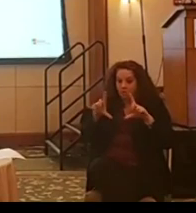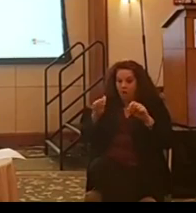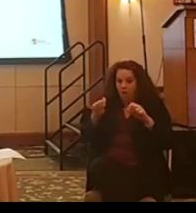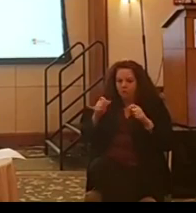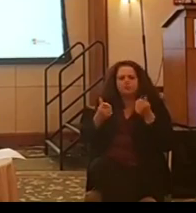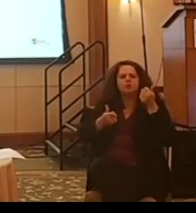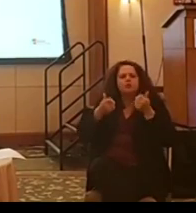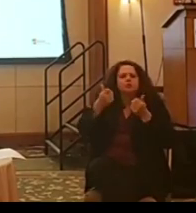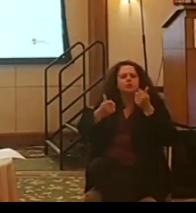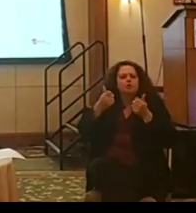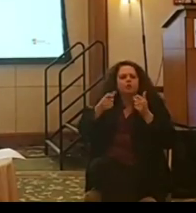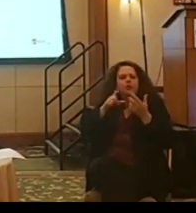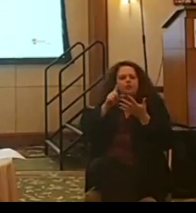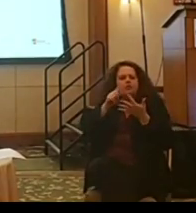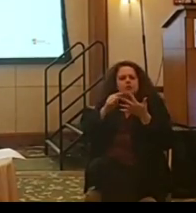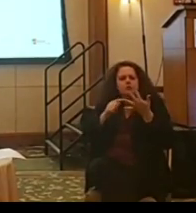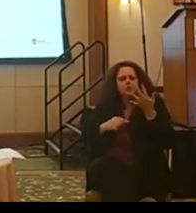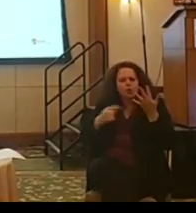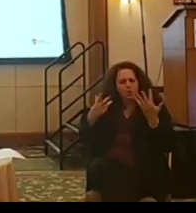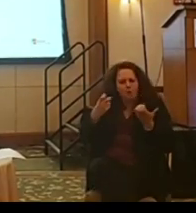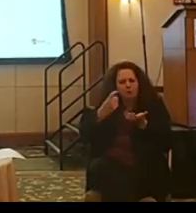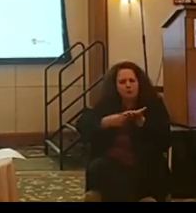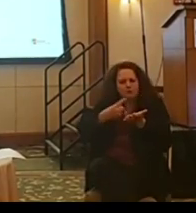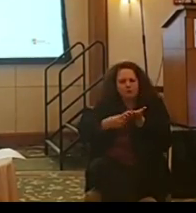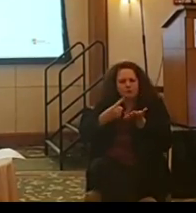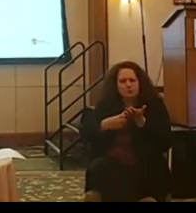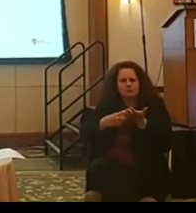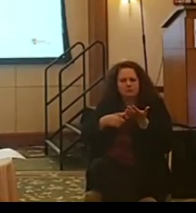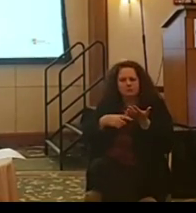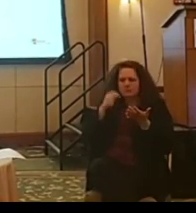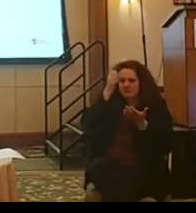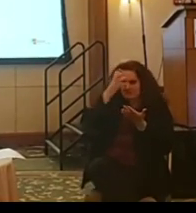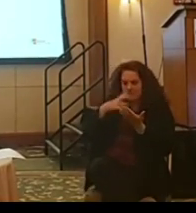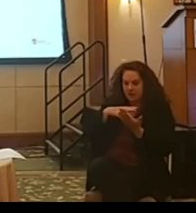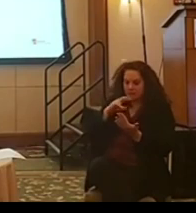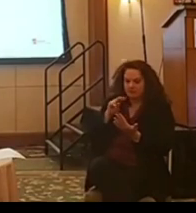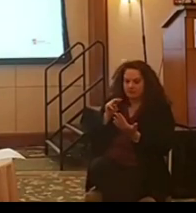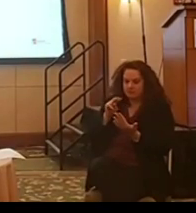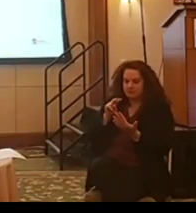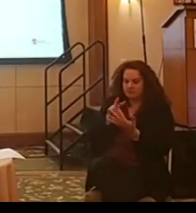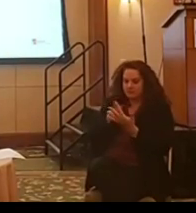start discussing? And the patient said, weight effects. And